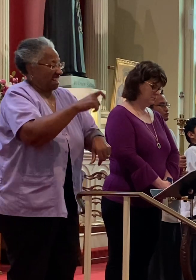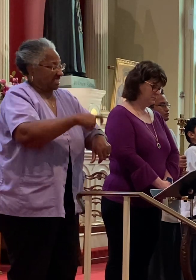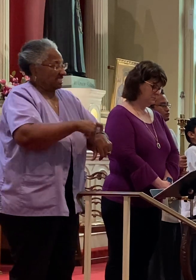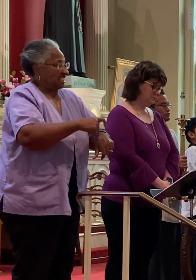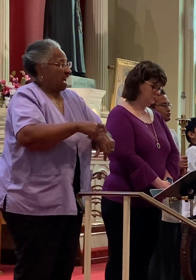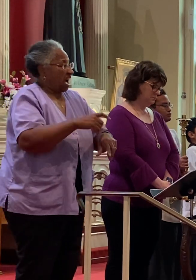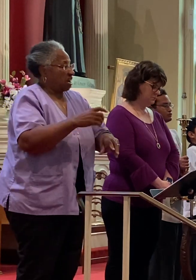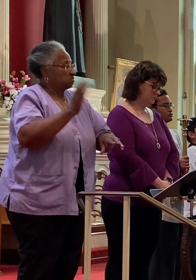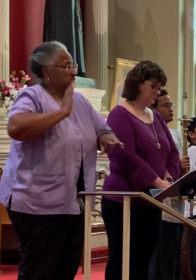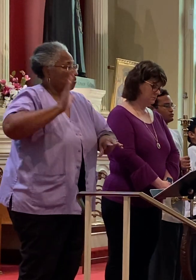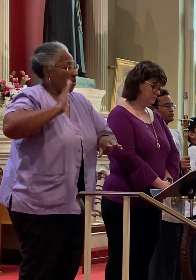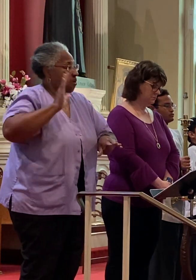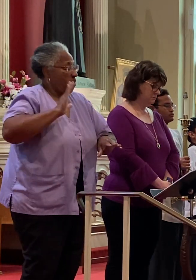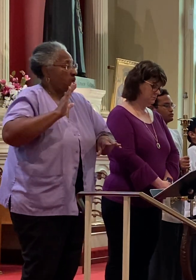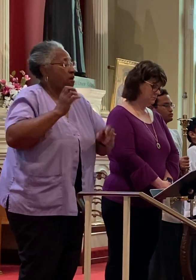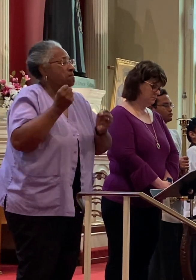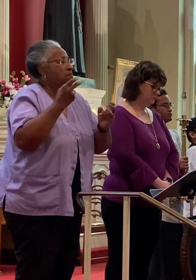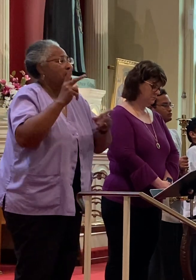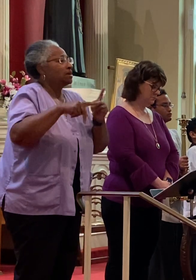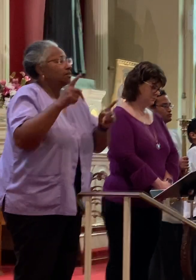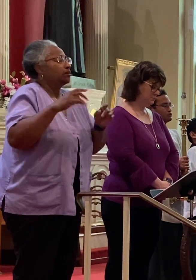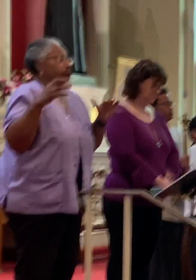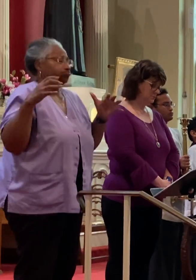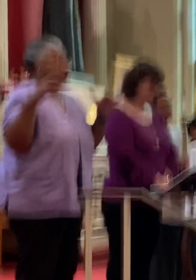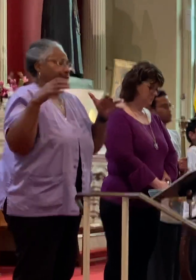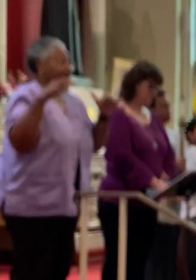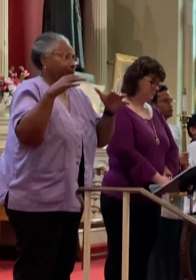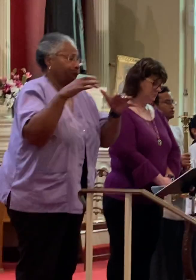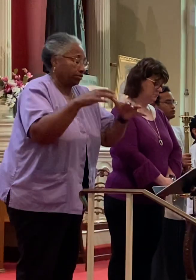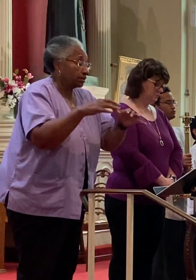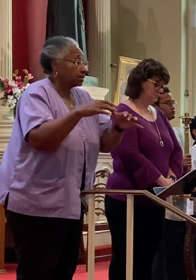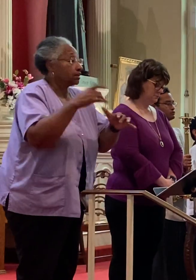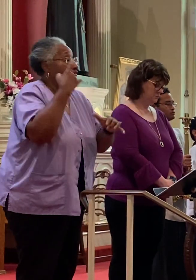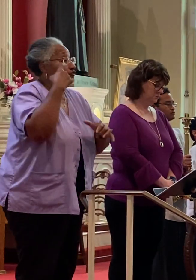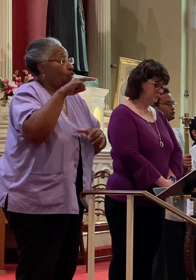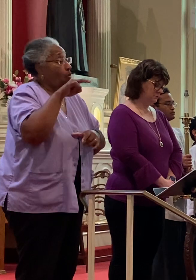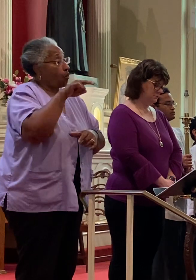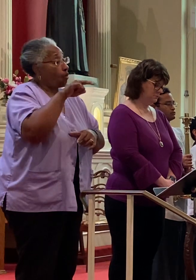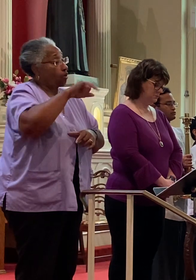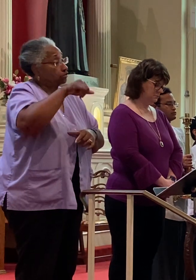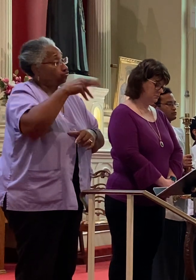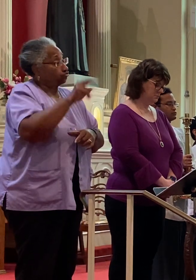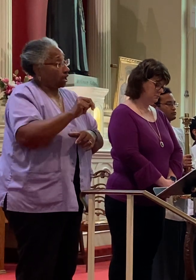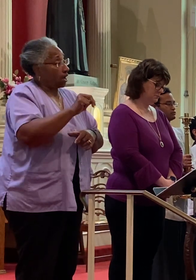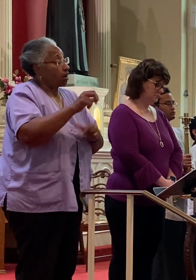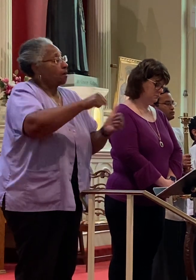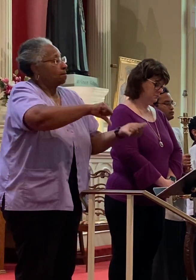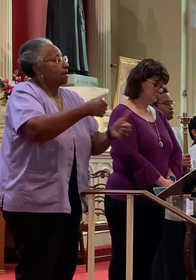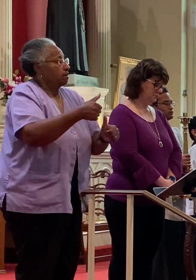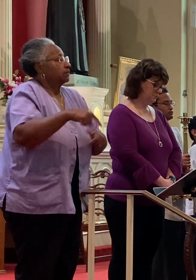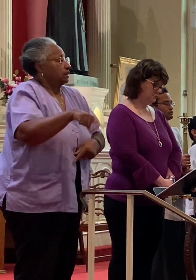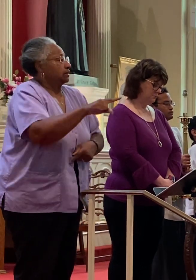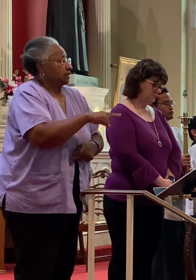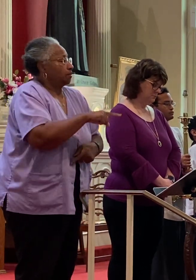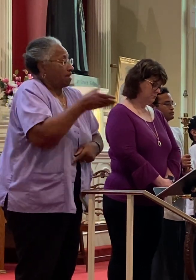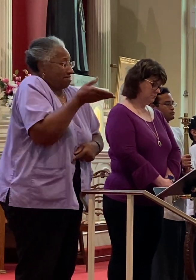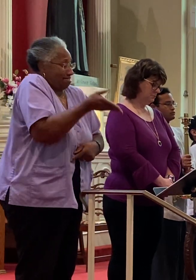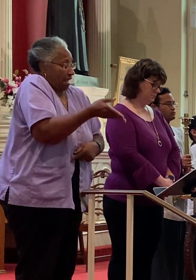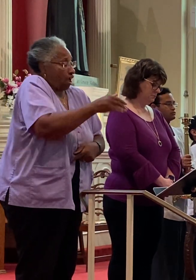Jordan were going out to him and were being baptized by him in the Jordan River.